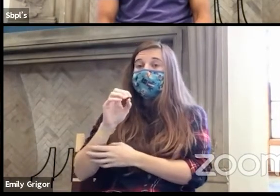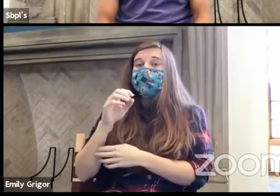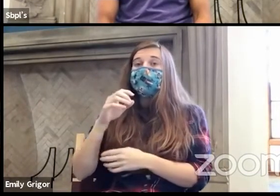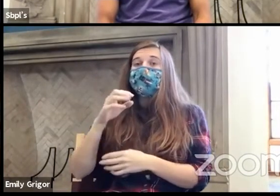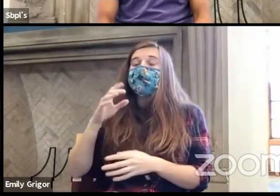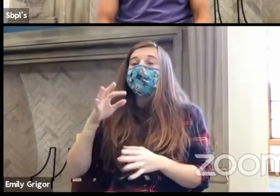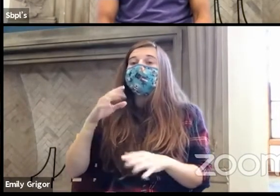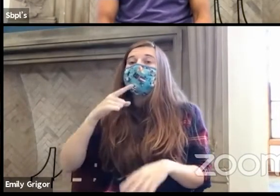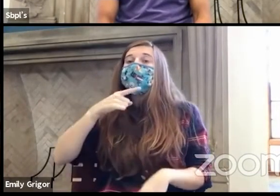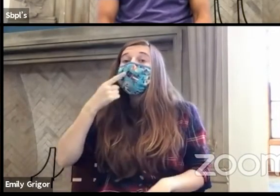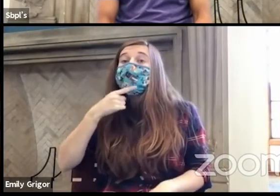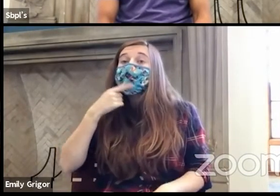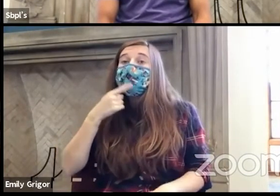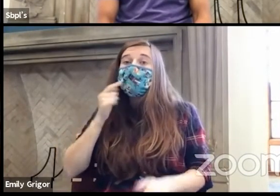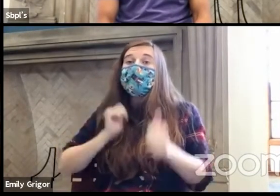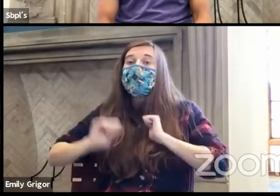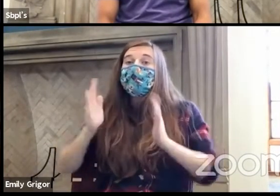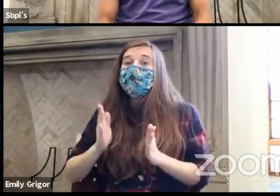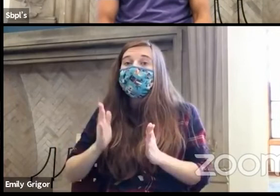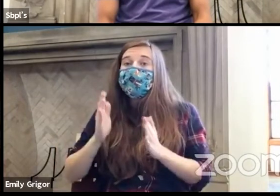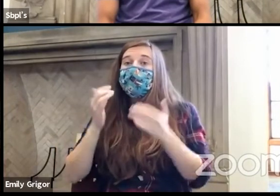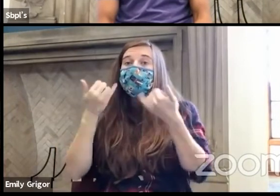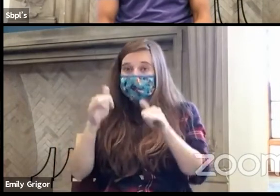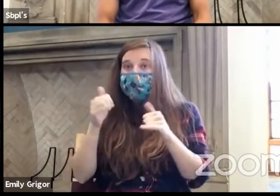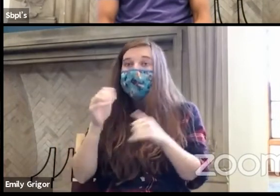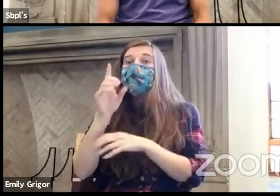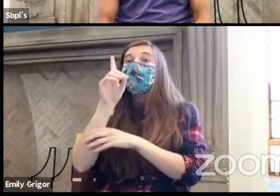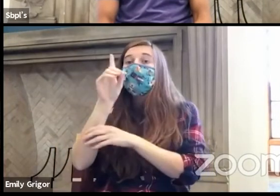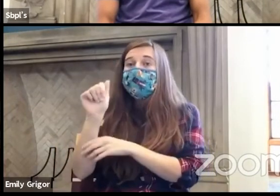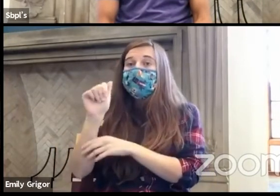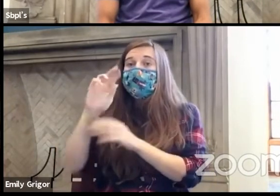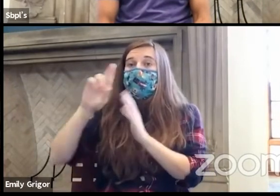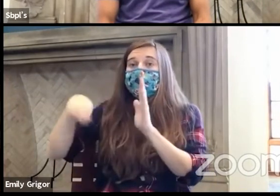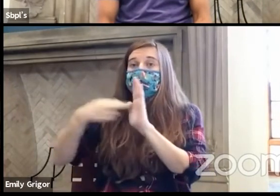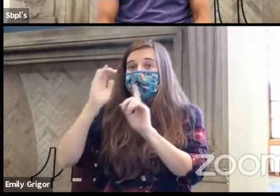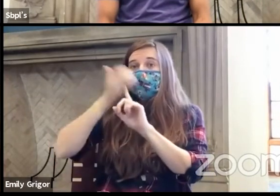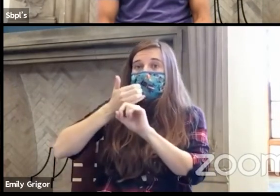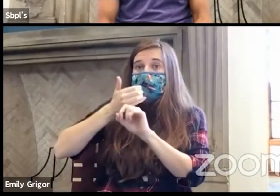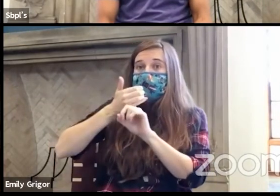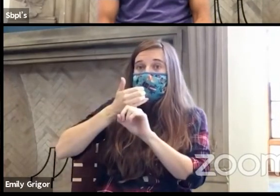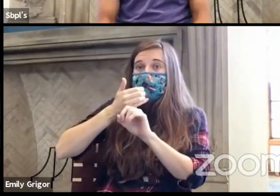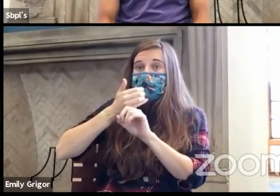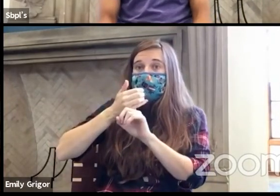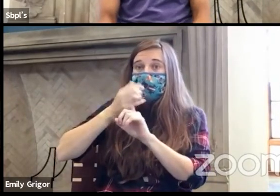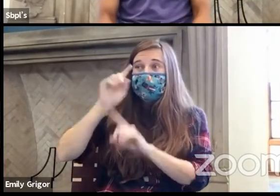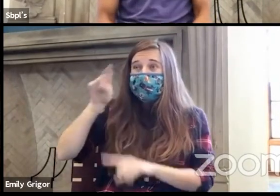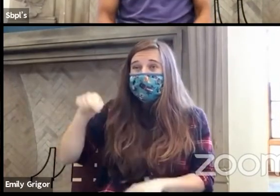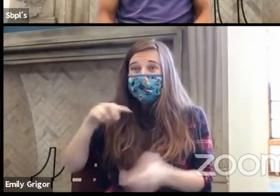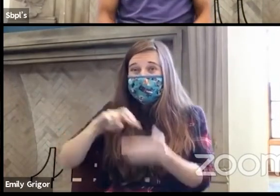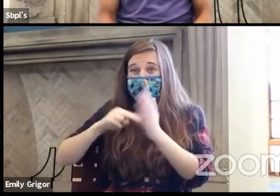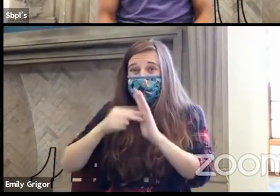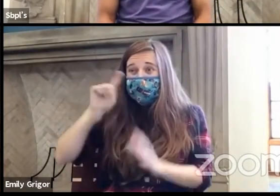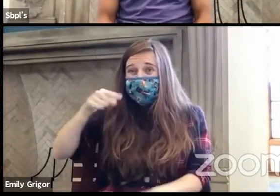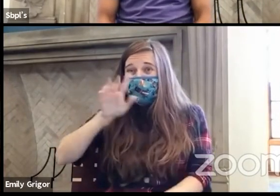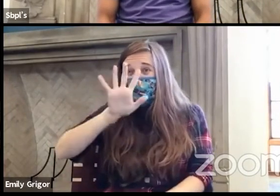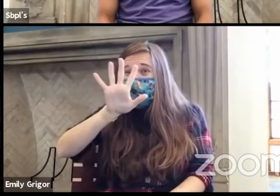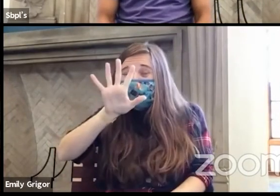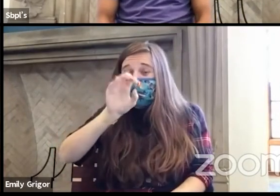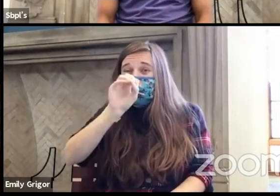of hearing actors still play the role of a disabled person? That means only 5%